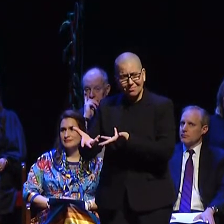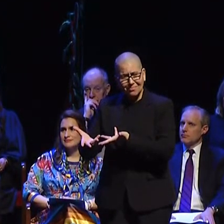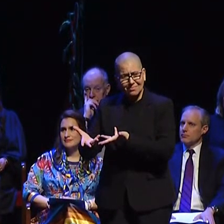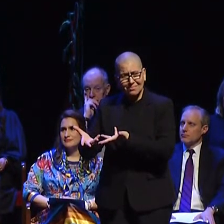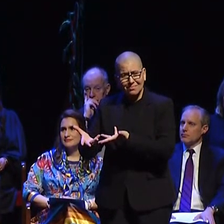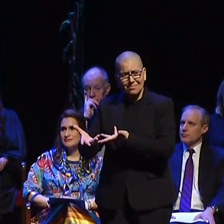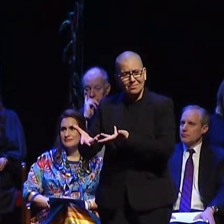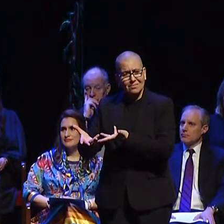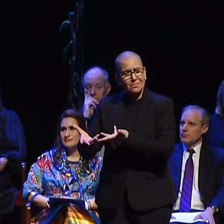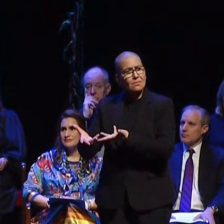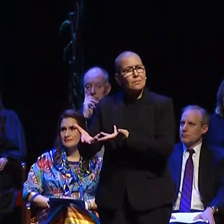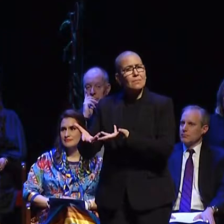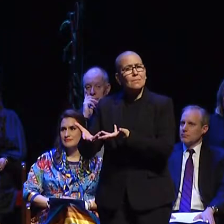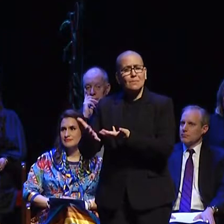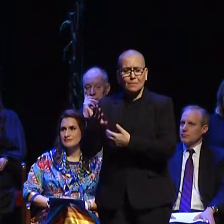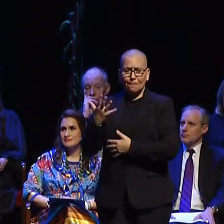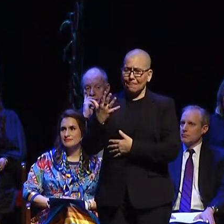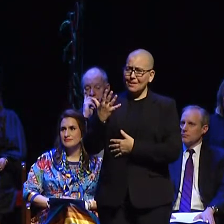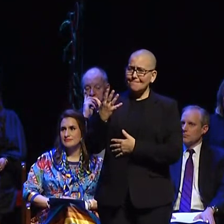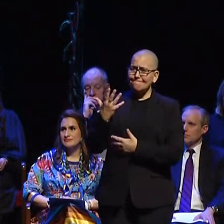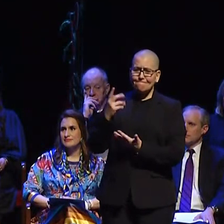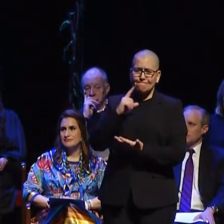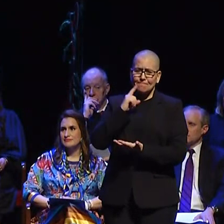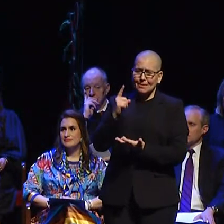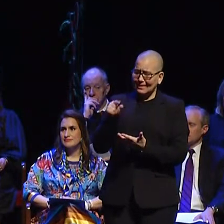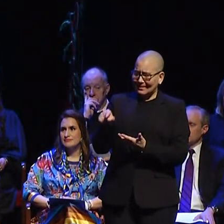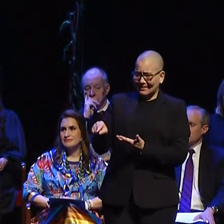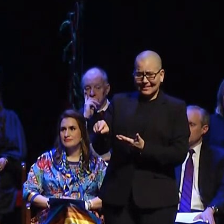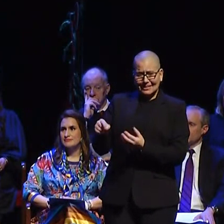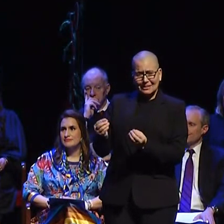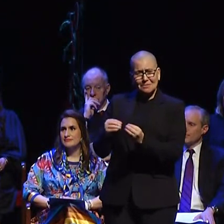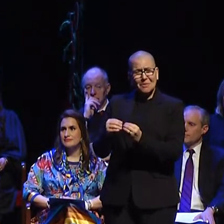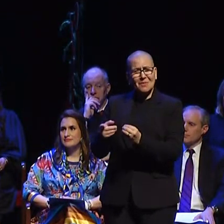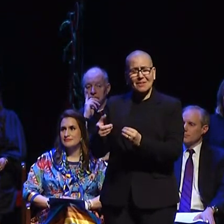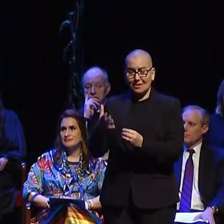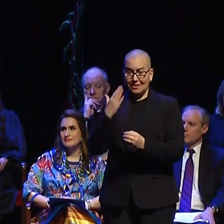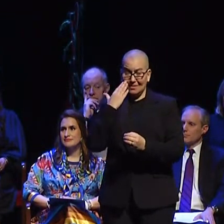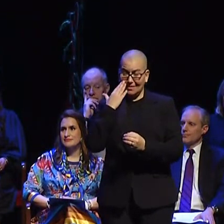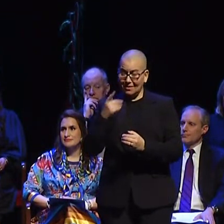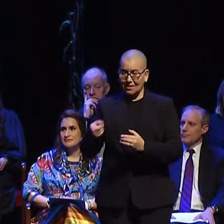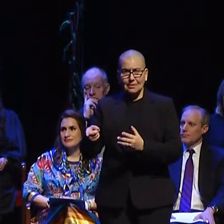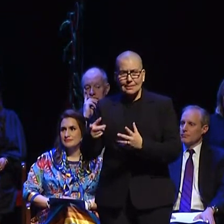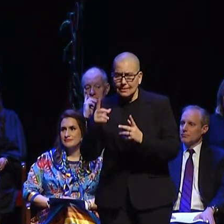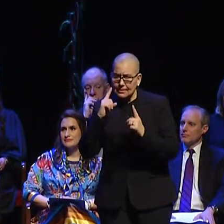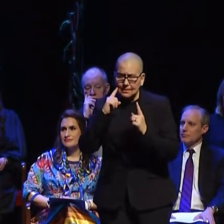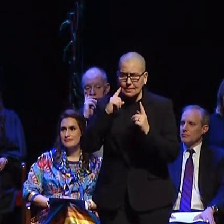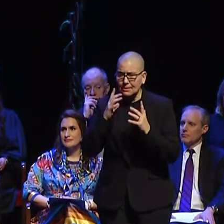Verily, they will only be harmed by the greed that is in their souls.